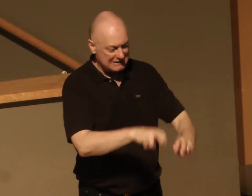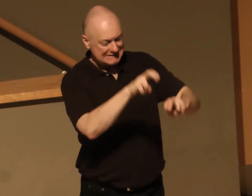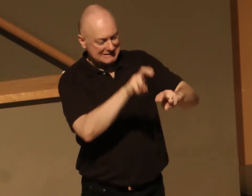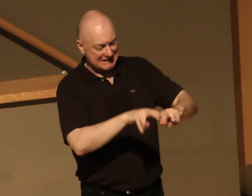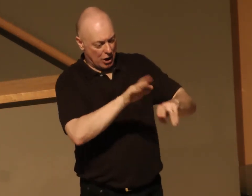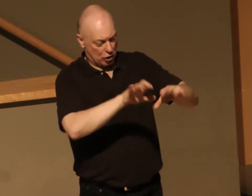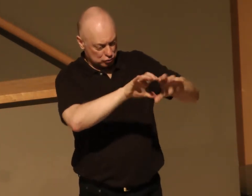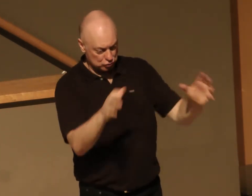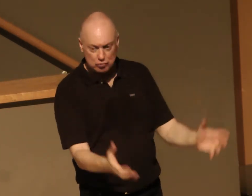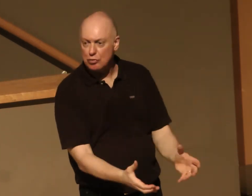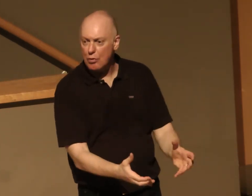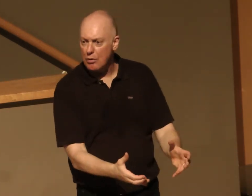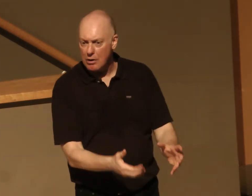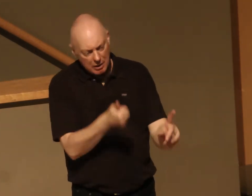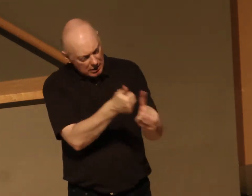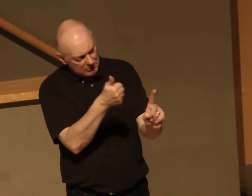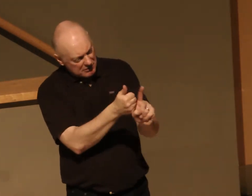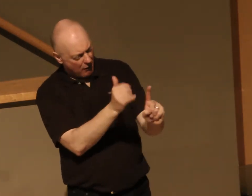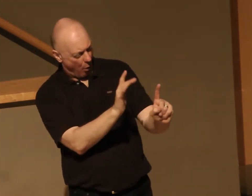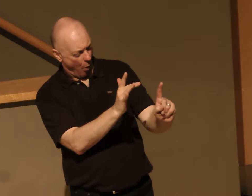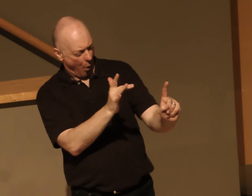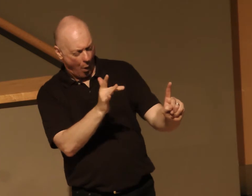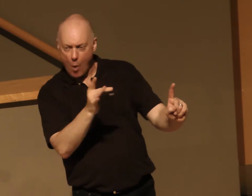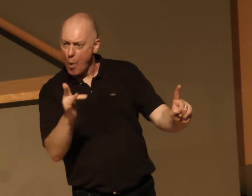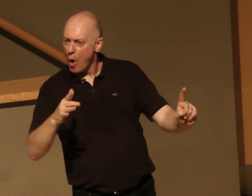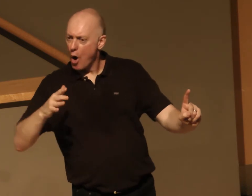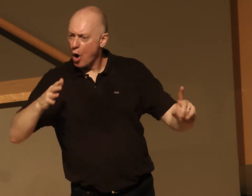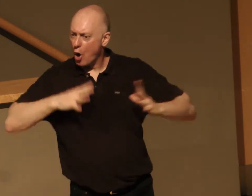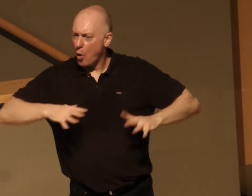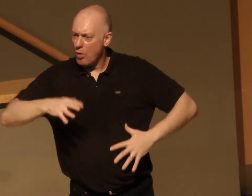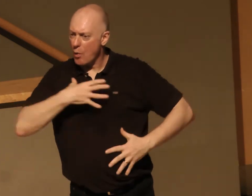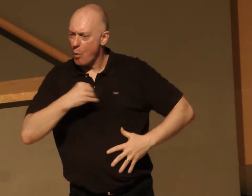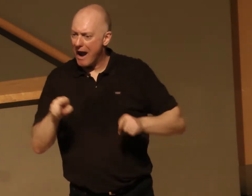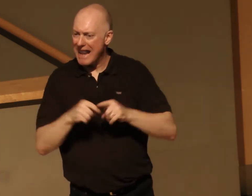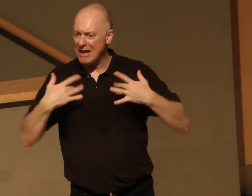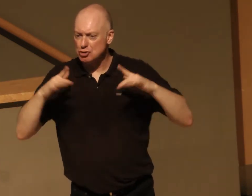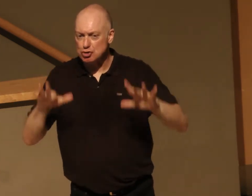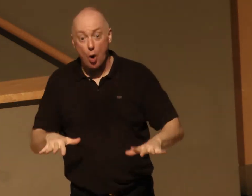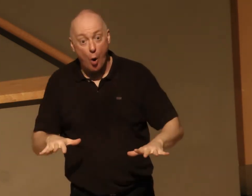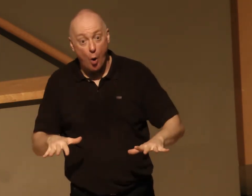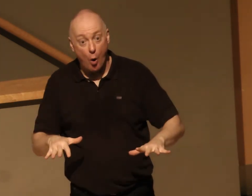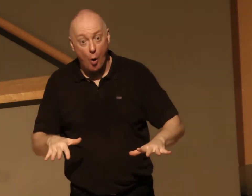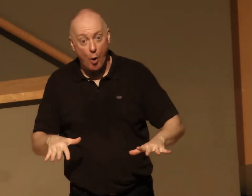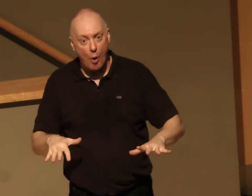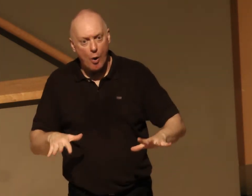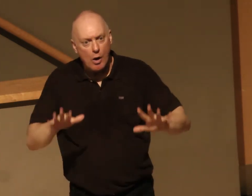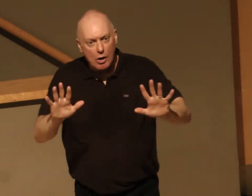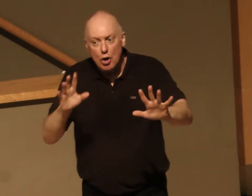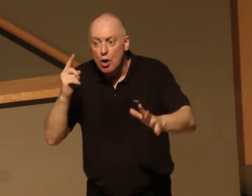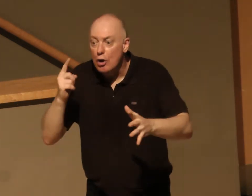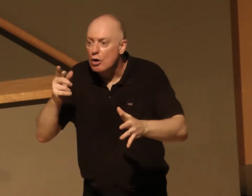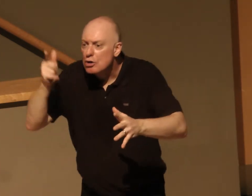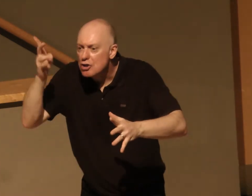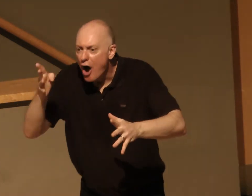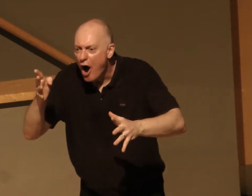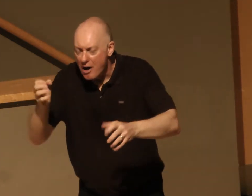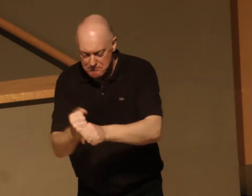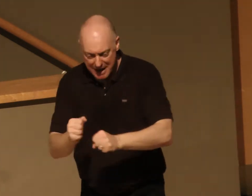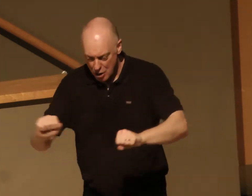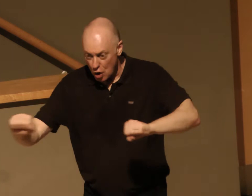it his appearance was like lightning and his clothing white as snow. Notice now the supernatural earthquake. Something supernatural is happening